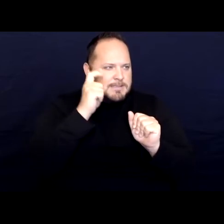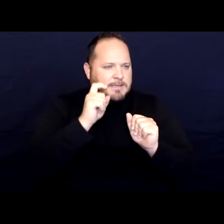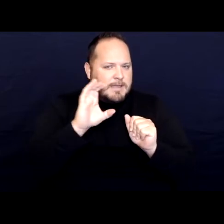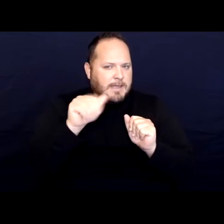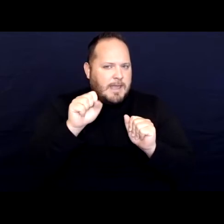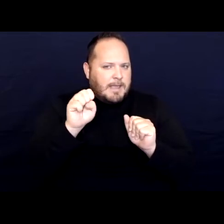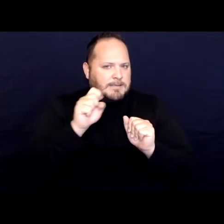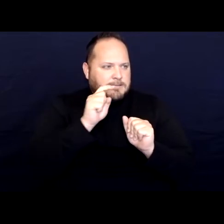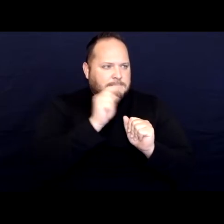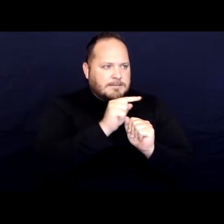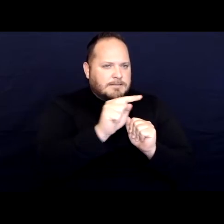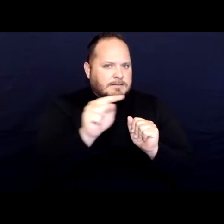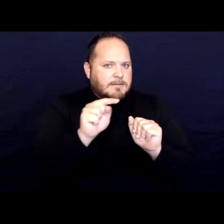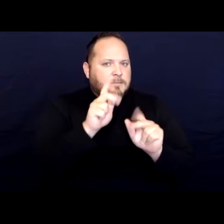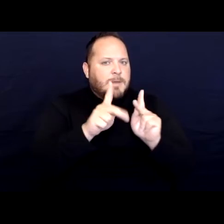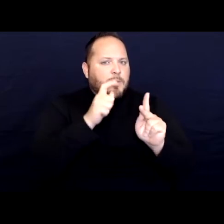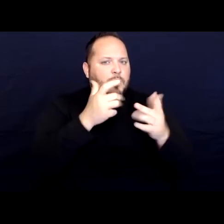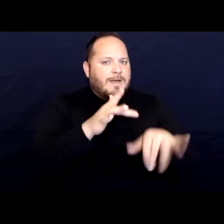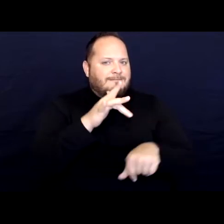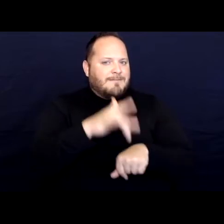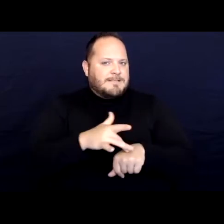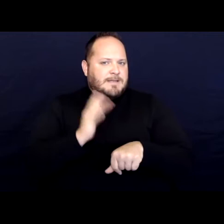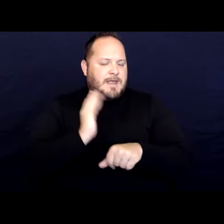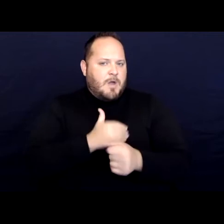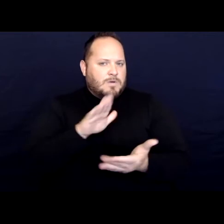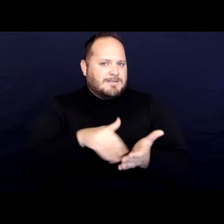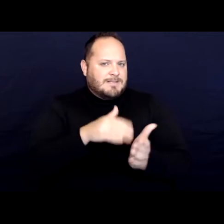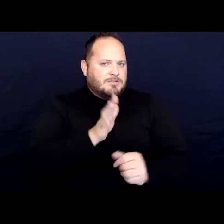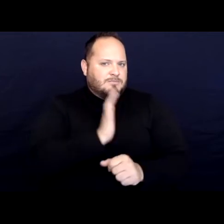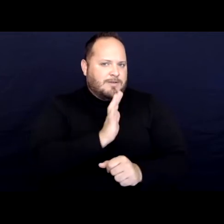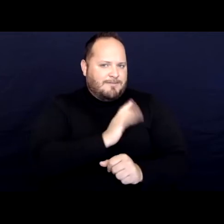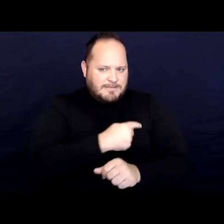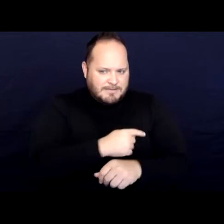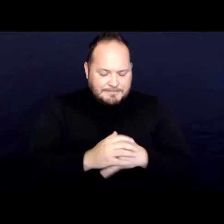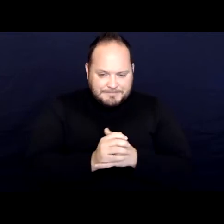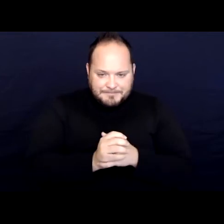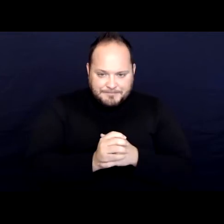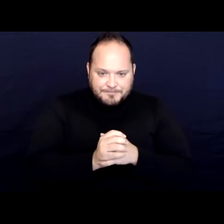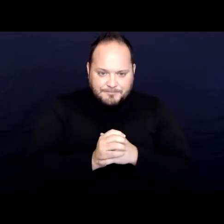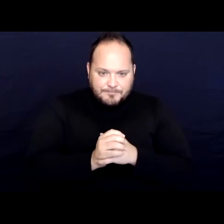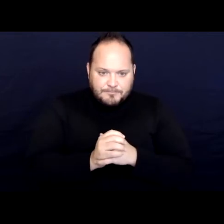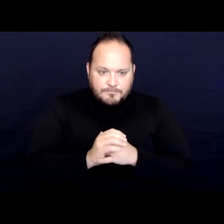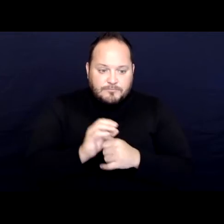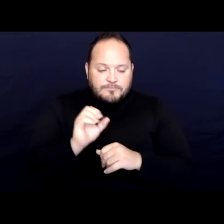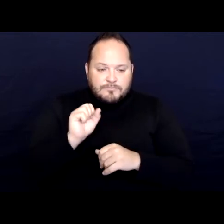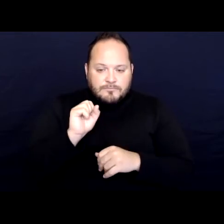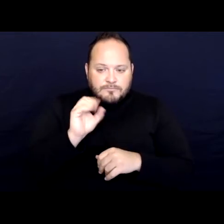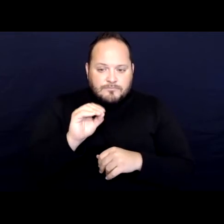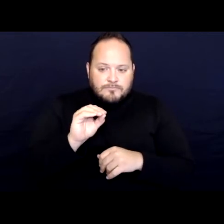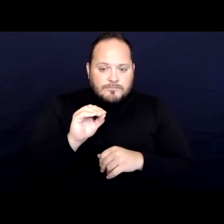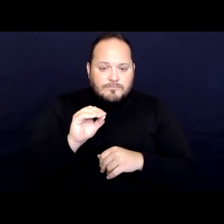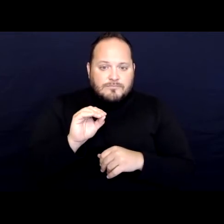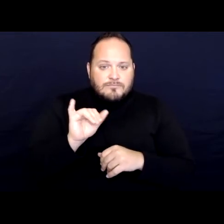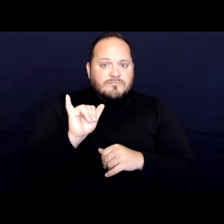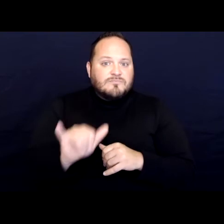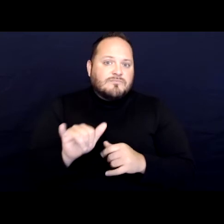had visited our center, who had come to our center. Um, so that